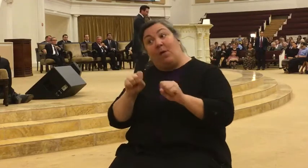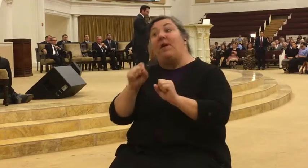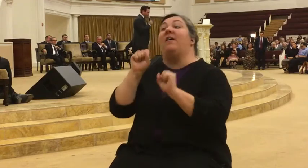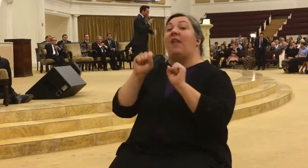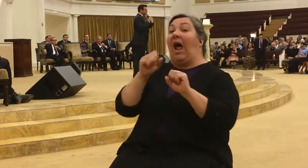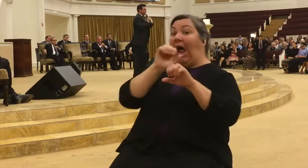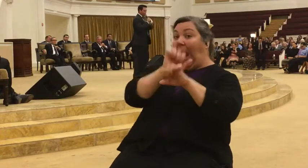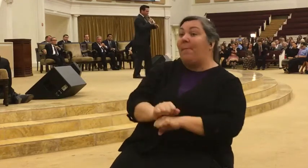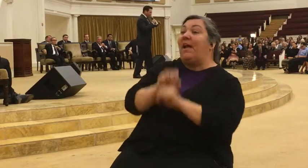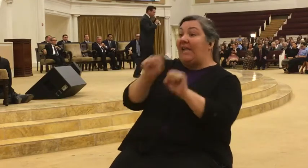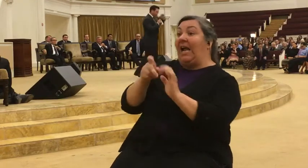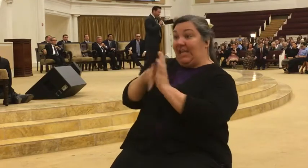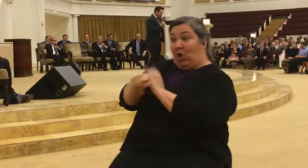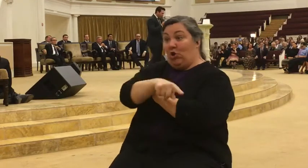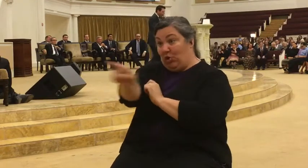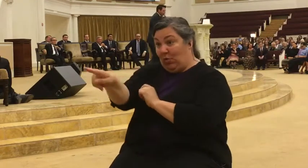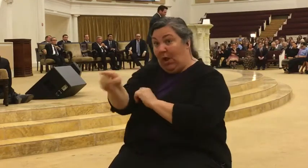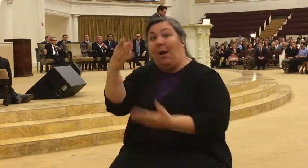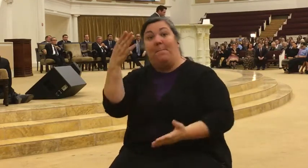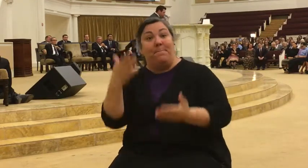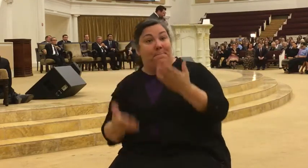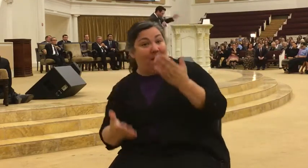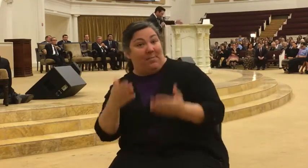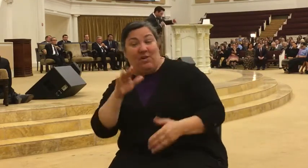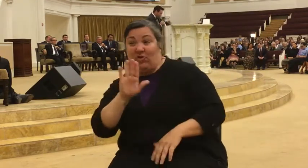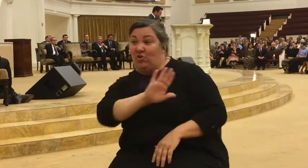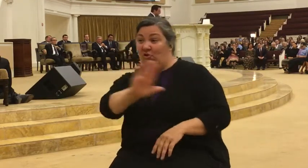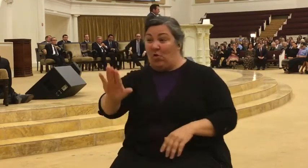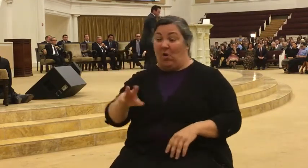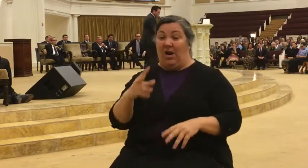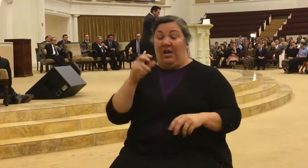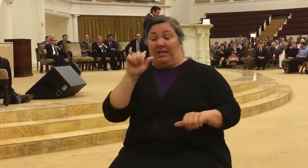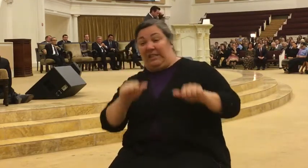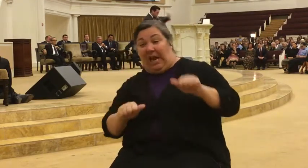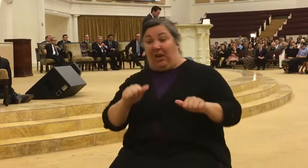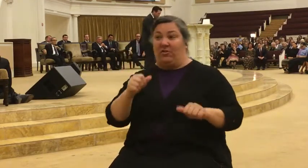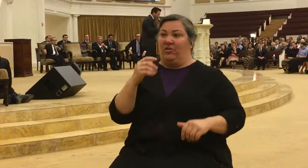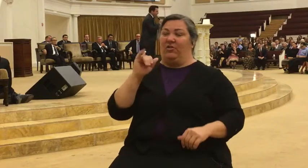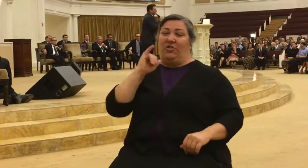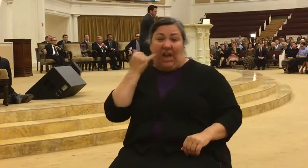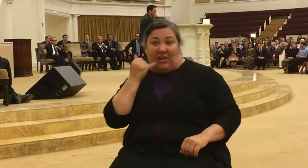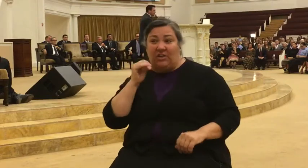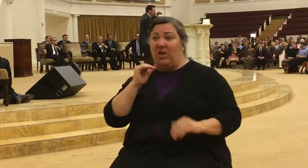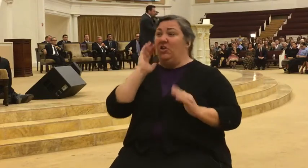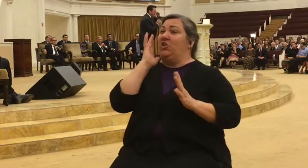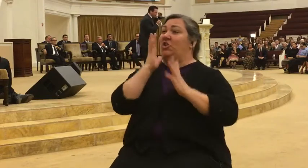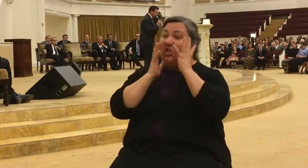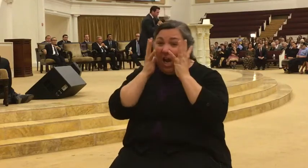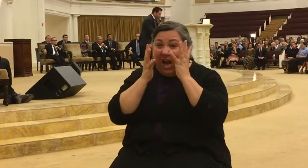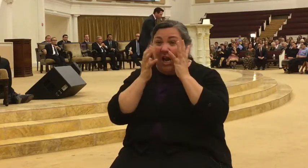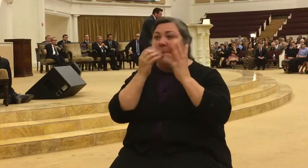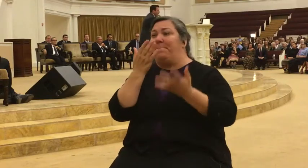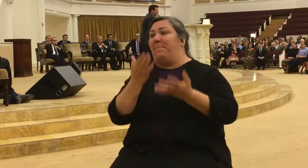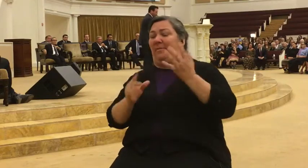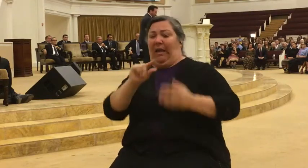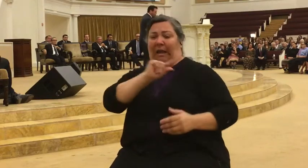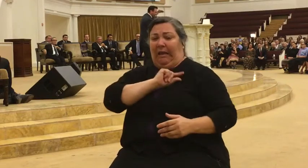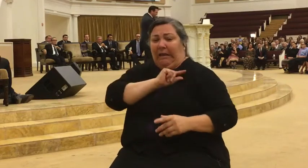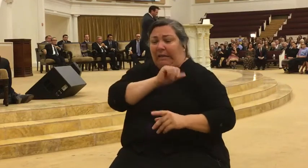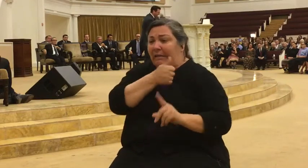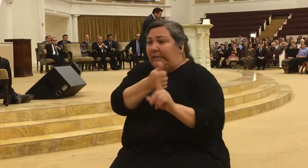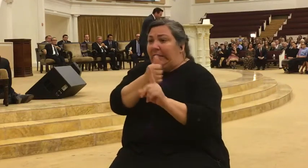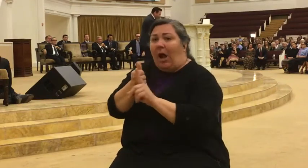it is for you. It may be your doubt, it may be your jealousy, it may be your shame, it might be your condemnation, but